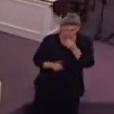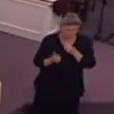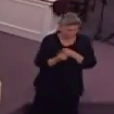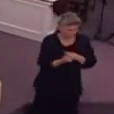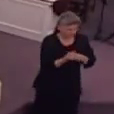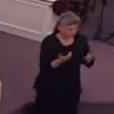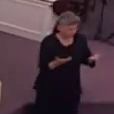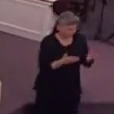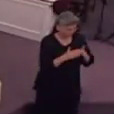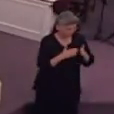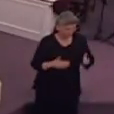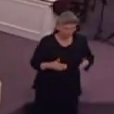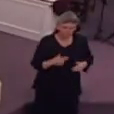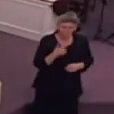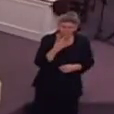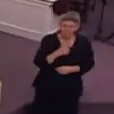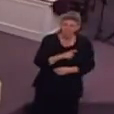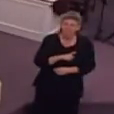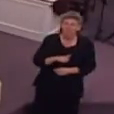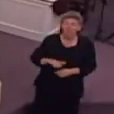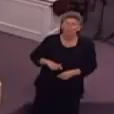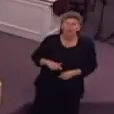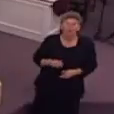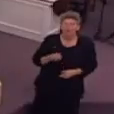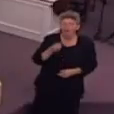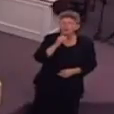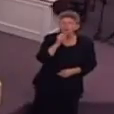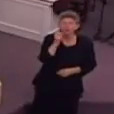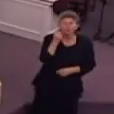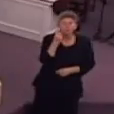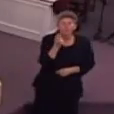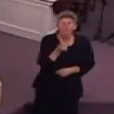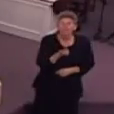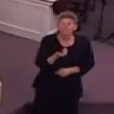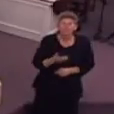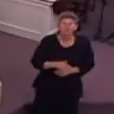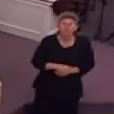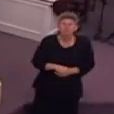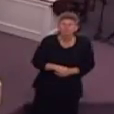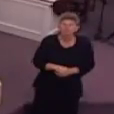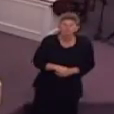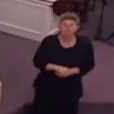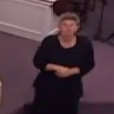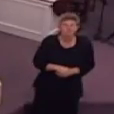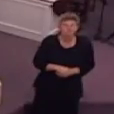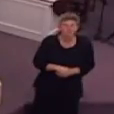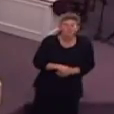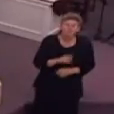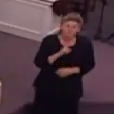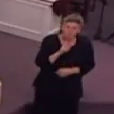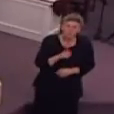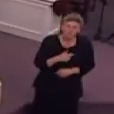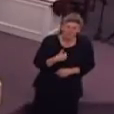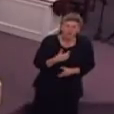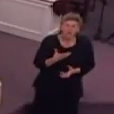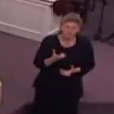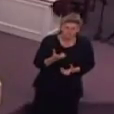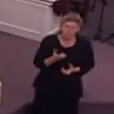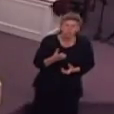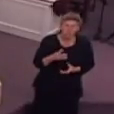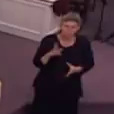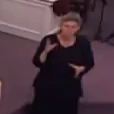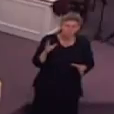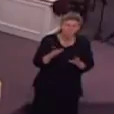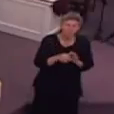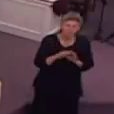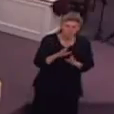Anybody in the house today, you say, Lord, I don't understand everything. But really, I do want to be a part of your